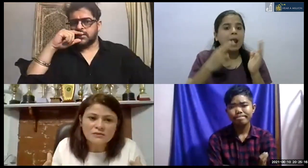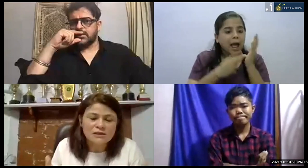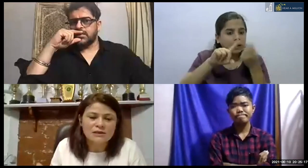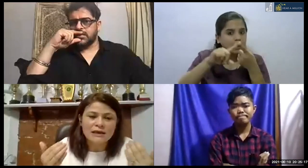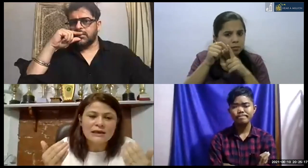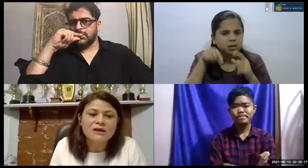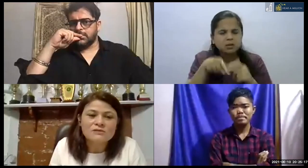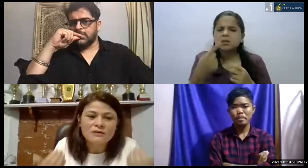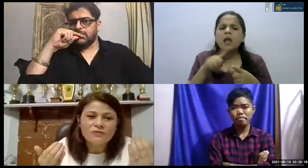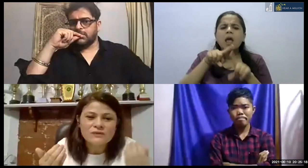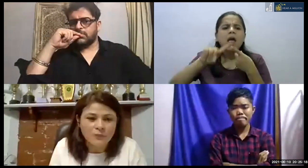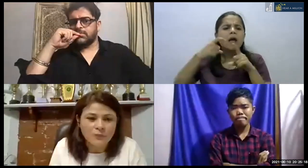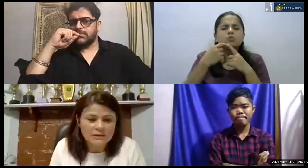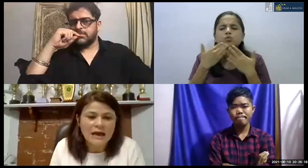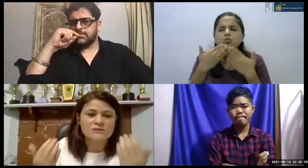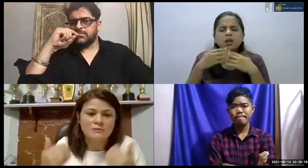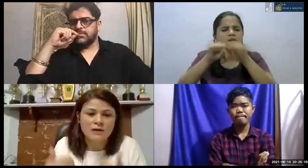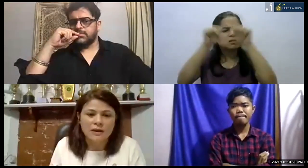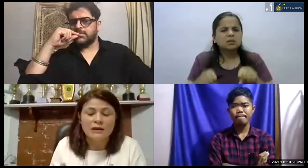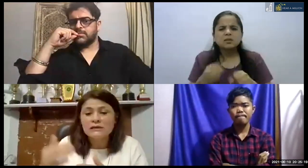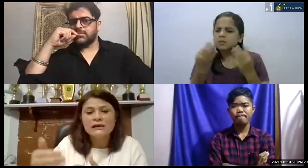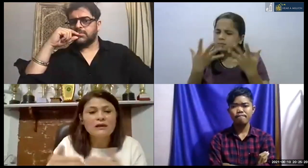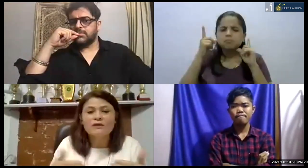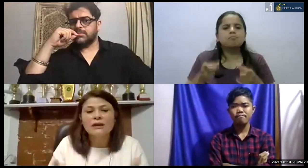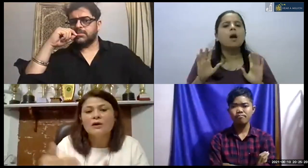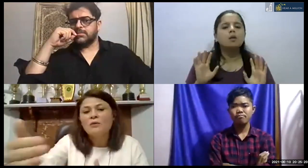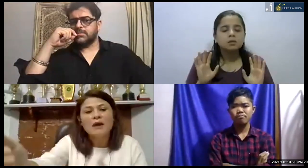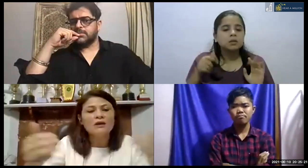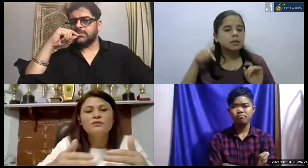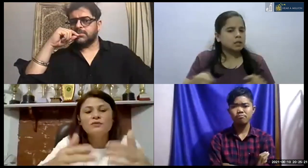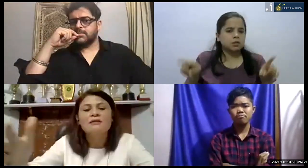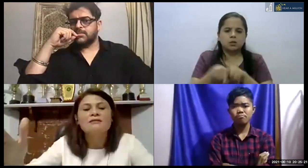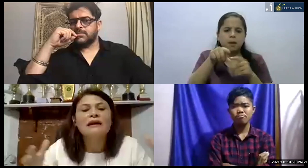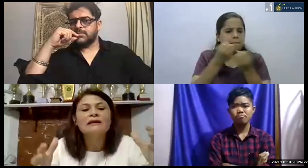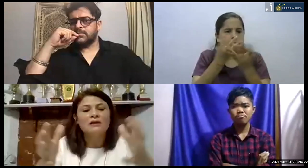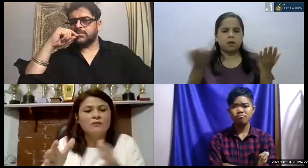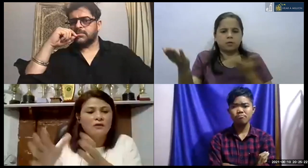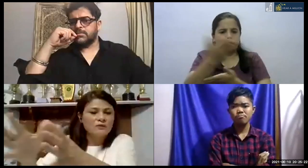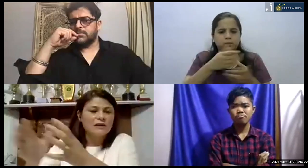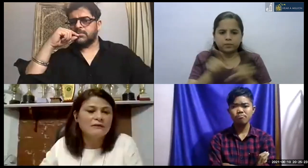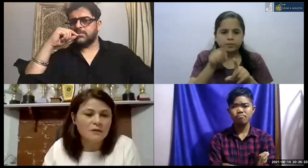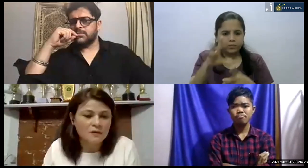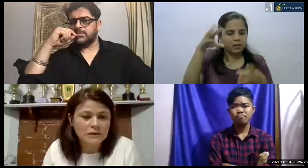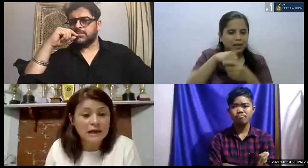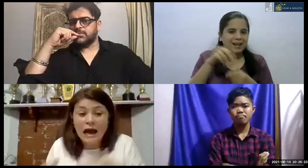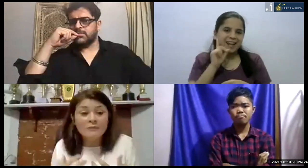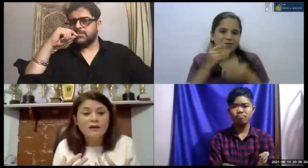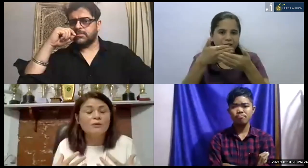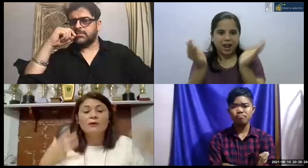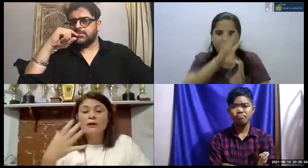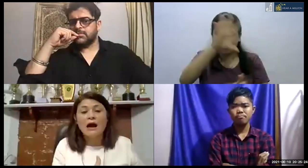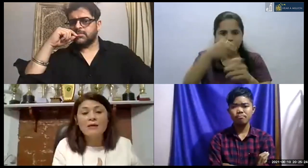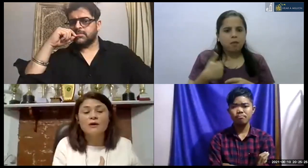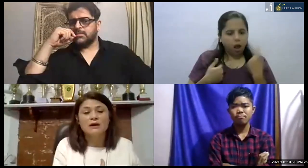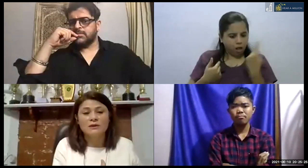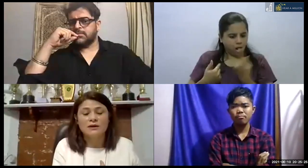of education. That inclusive spirit has to come in. See, even now, many of you are directly involved with the deaf community. I'm